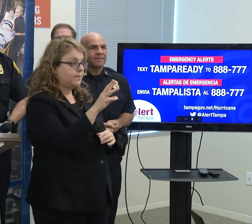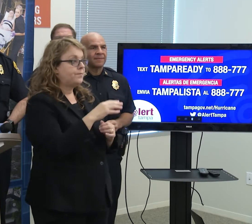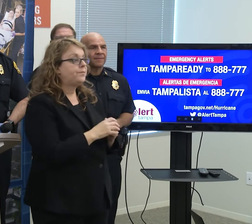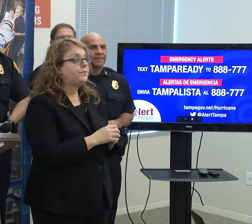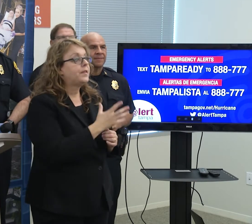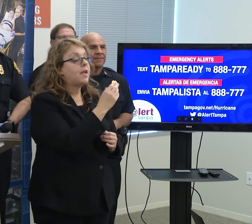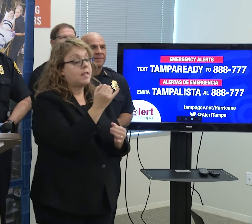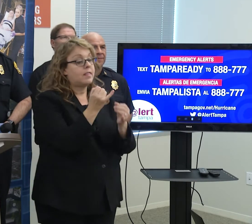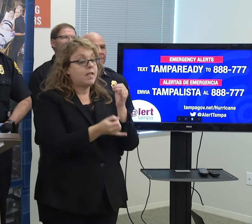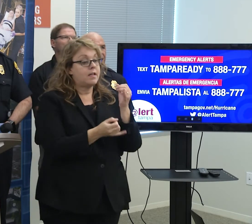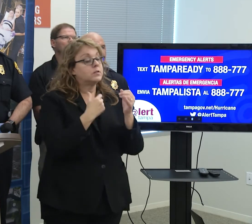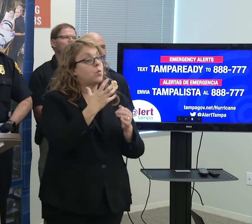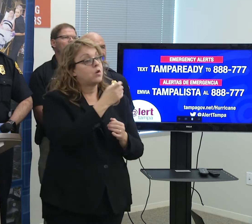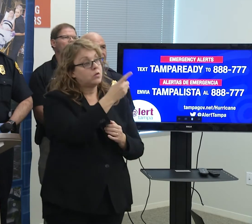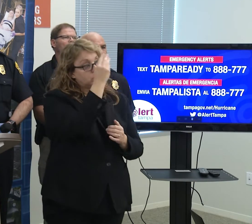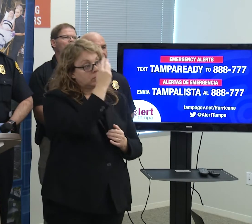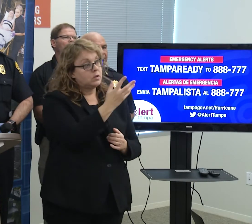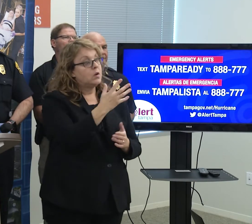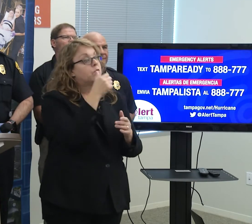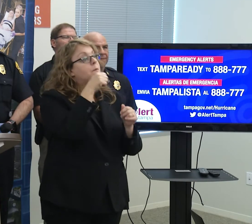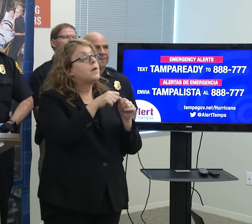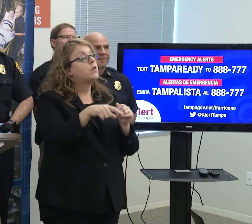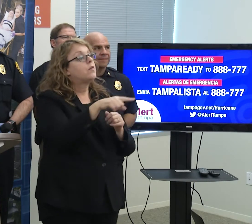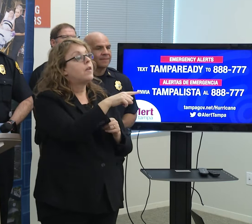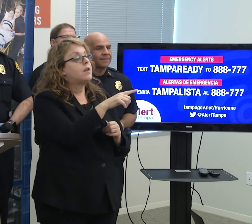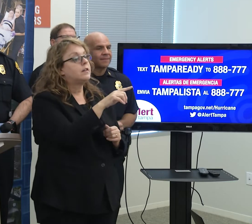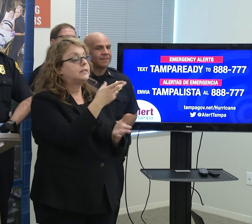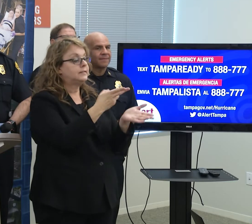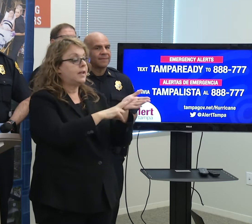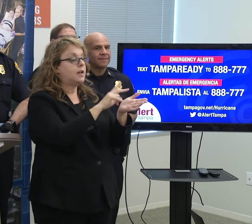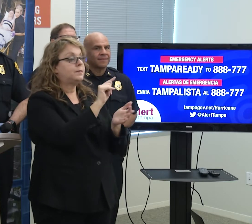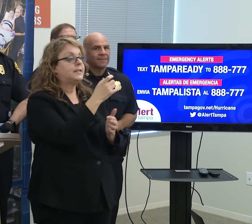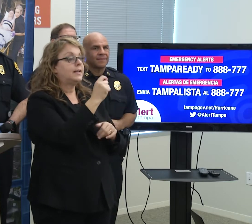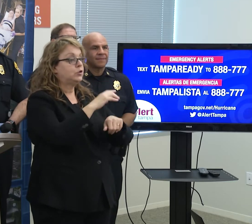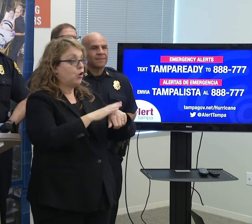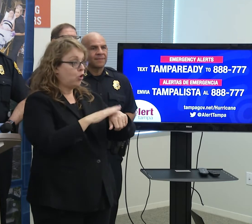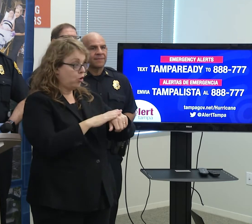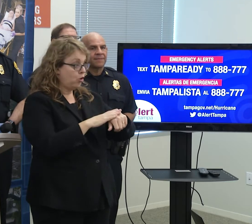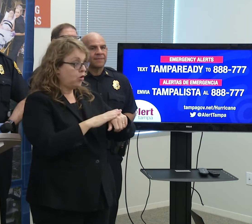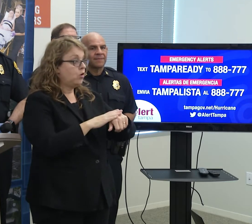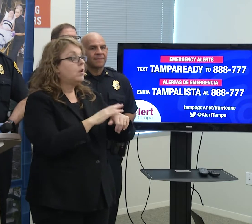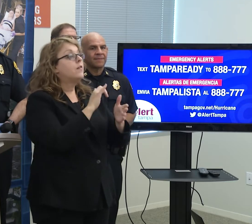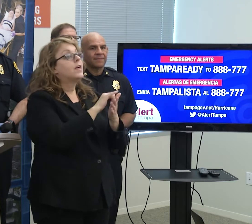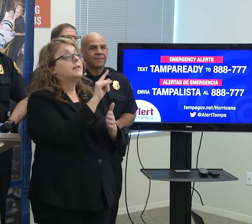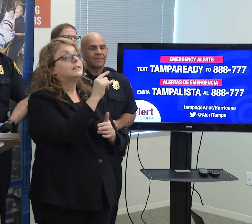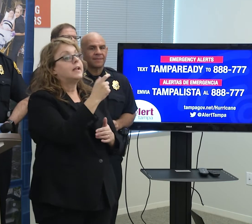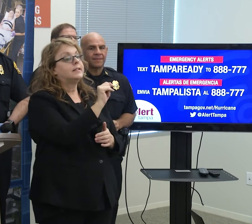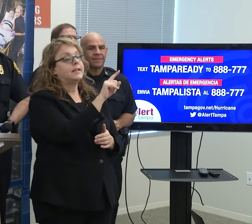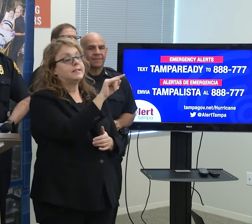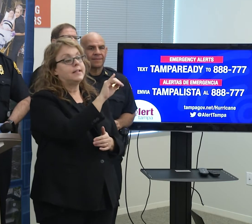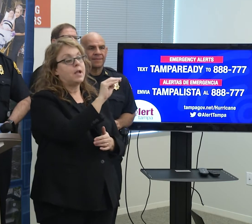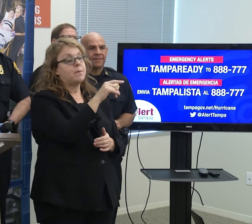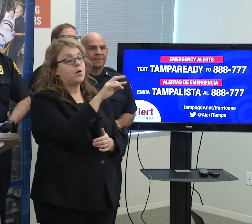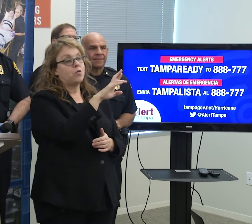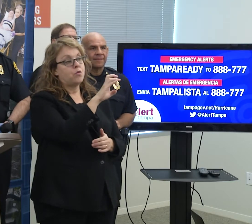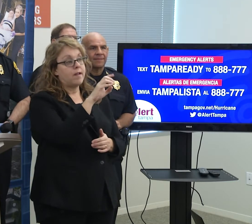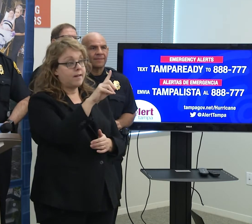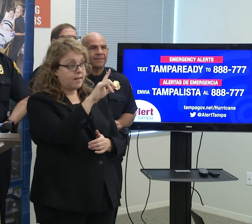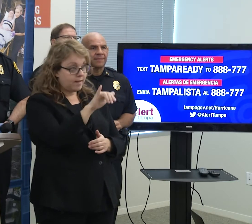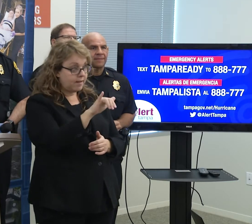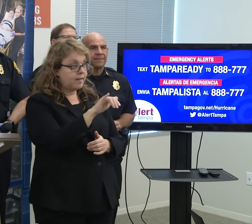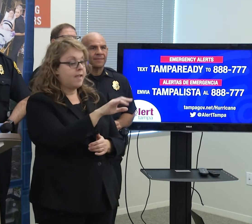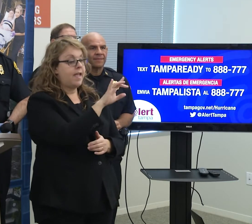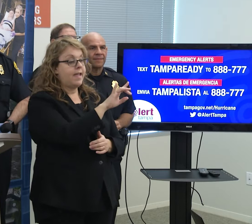And the last way, I'd like for you to remind people they sign up for our text alerts. by texting Tampa Ready